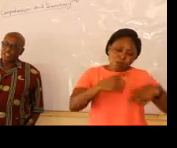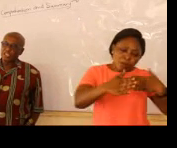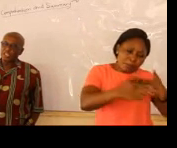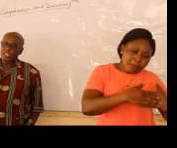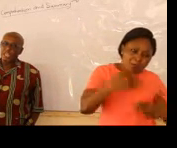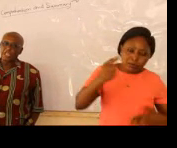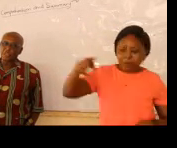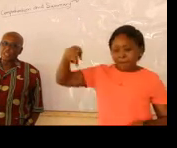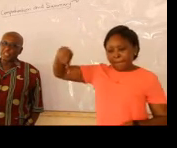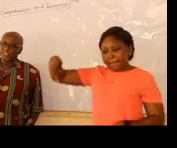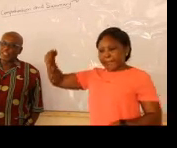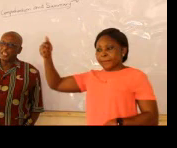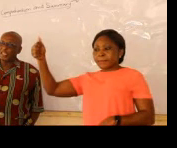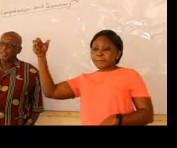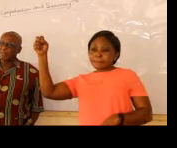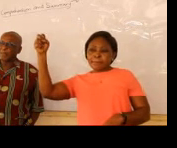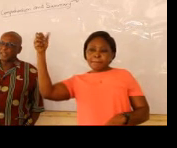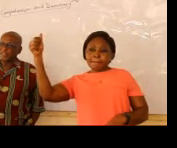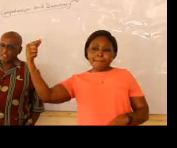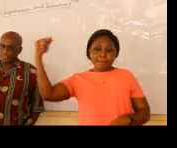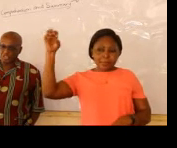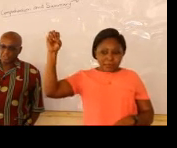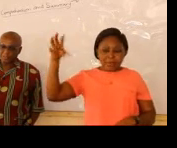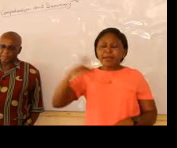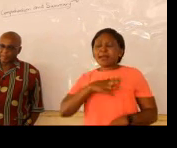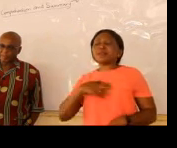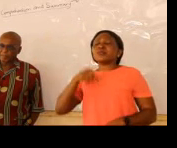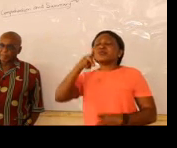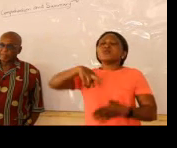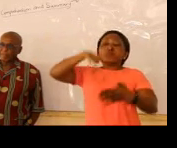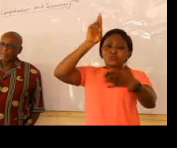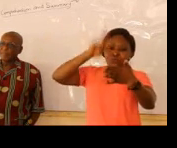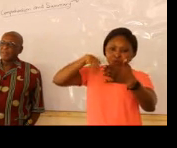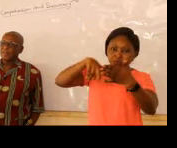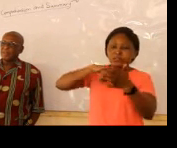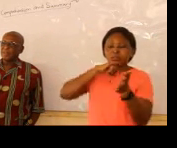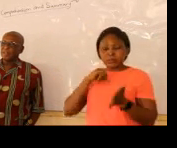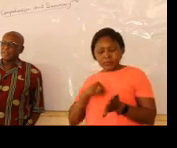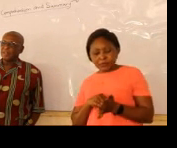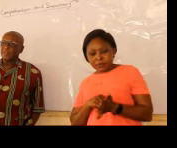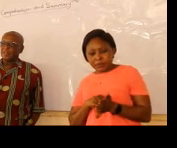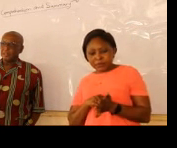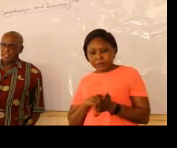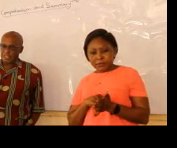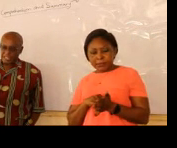passage and you read the passage.